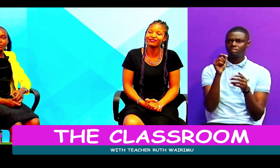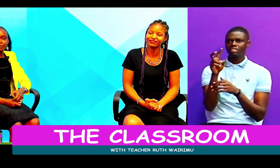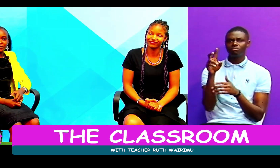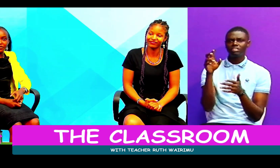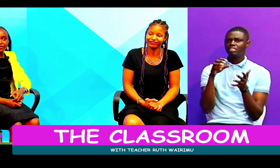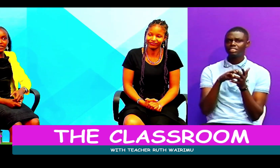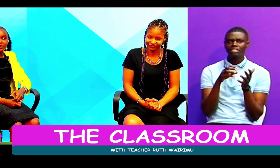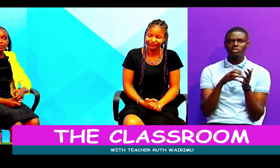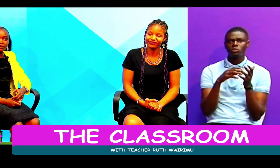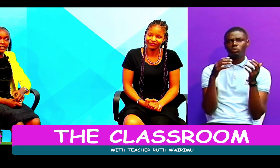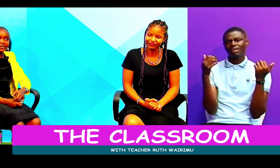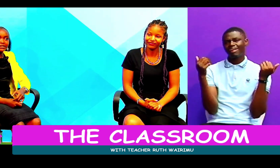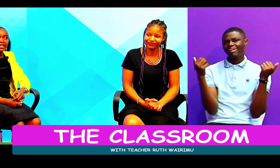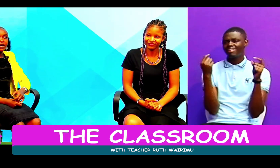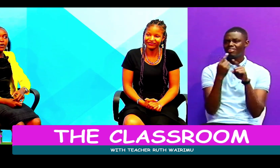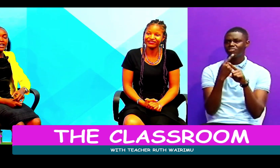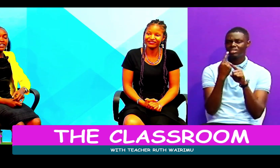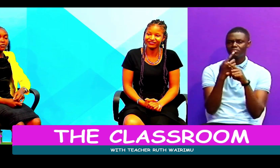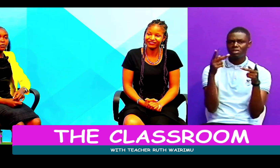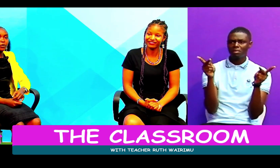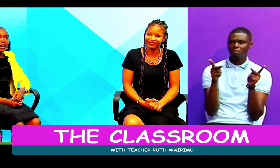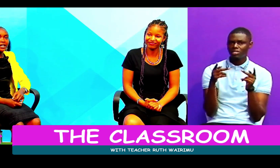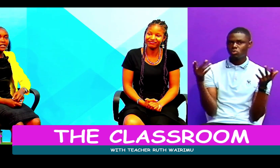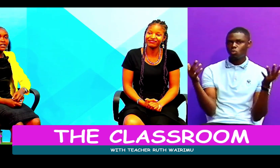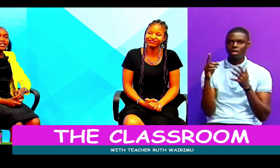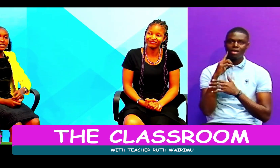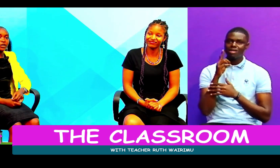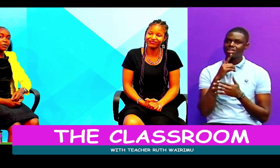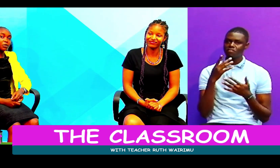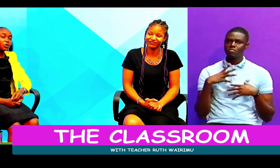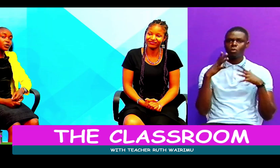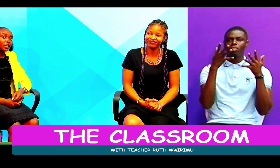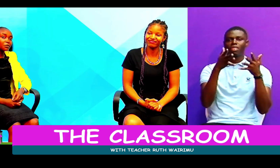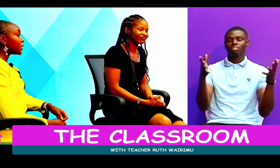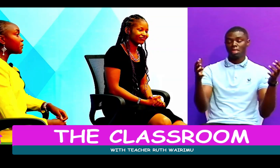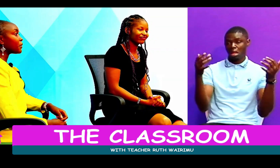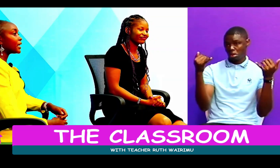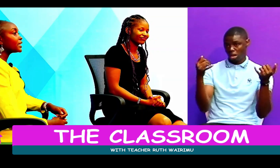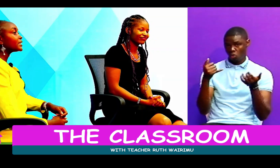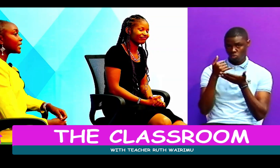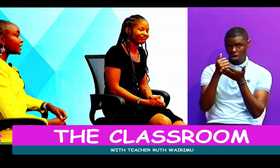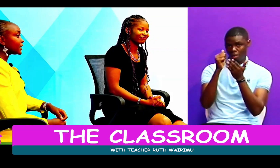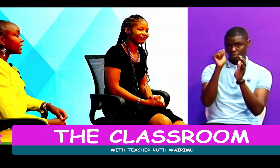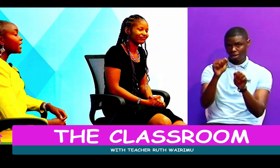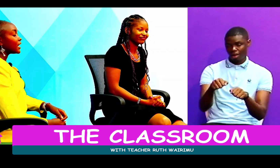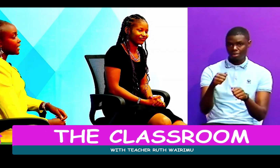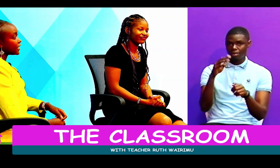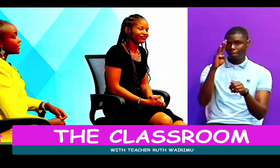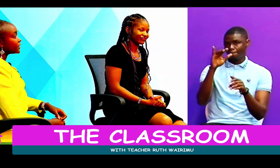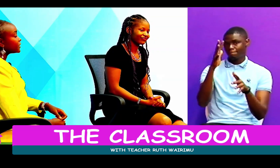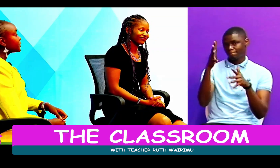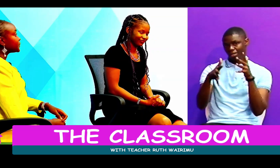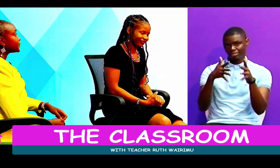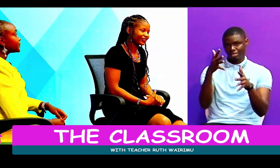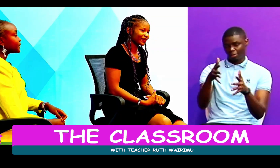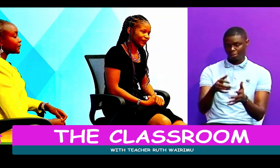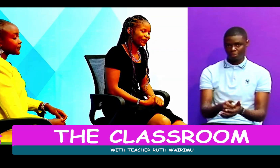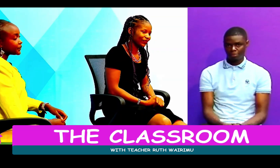every different place where deaf people are. Right now I can be able to help them by signing. Yeah.